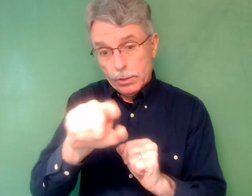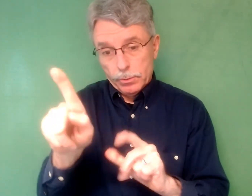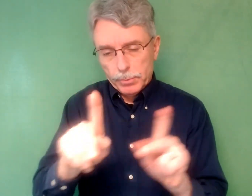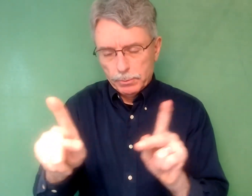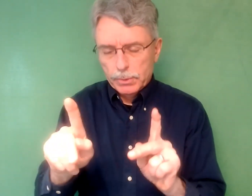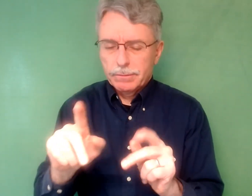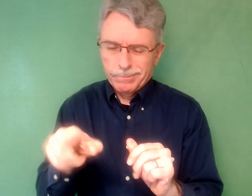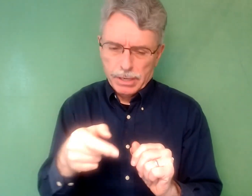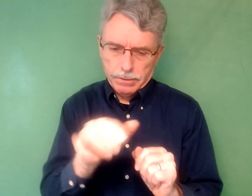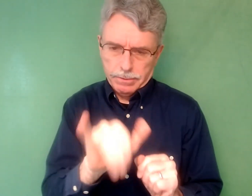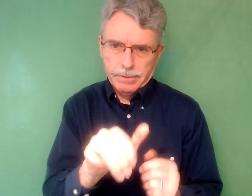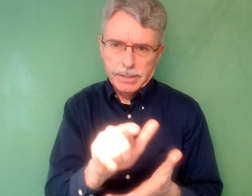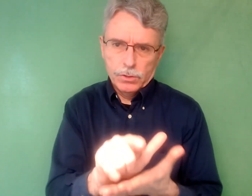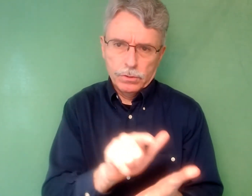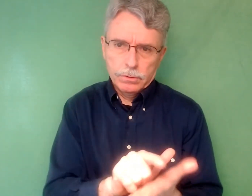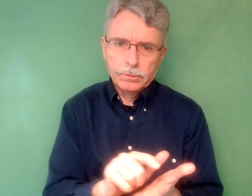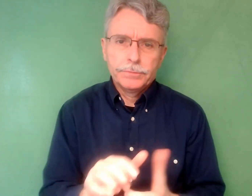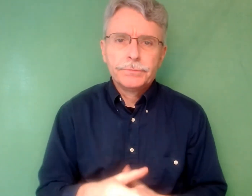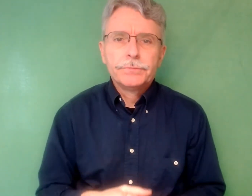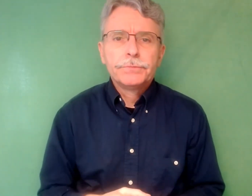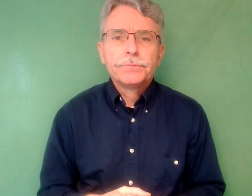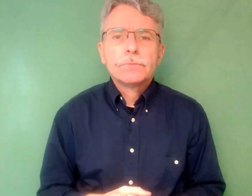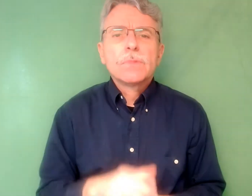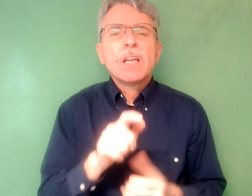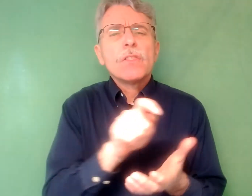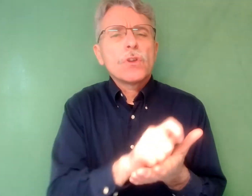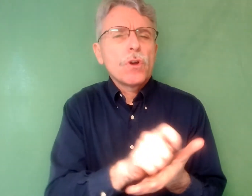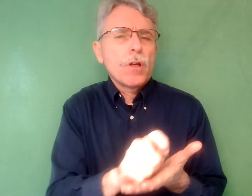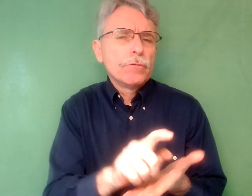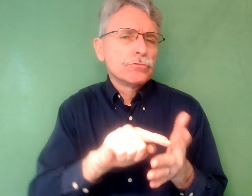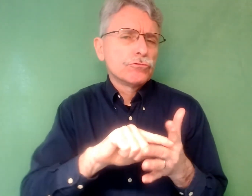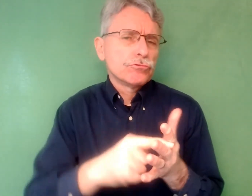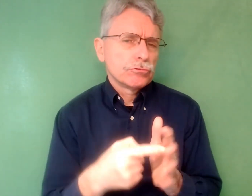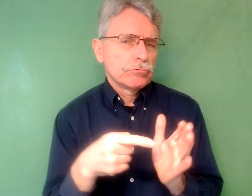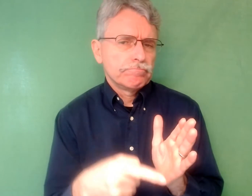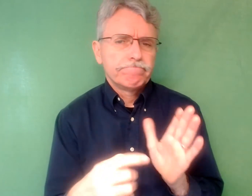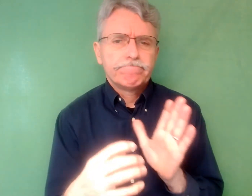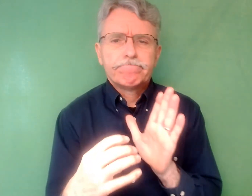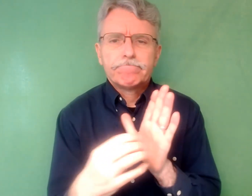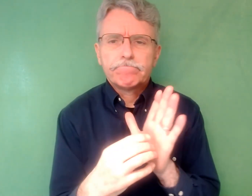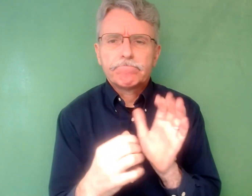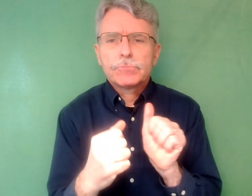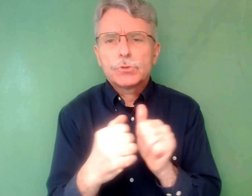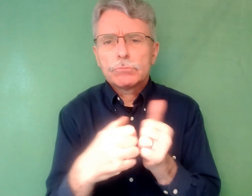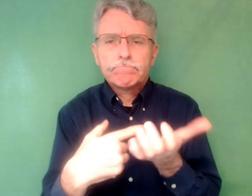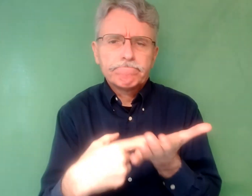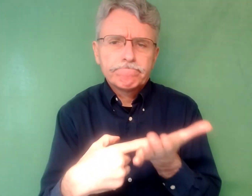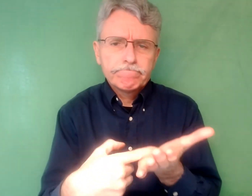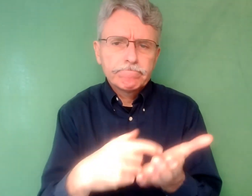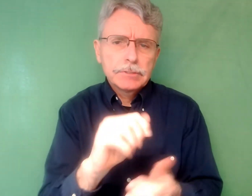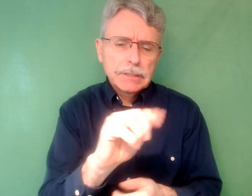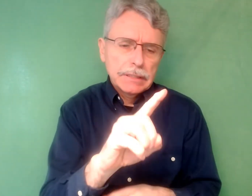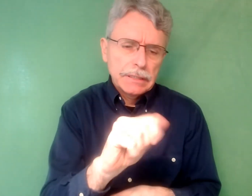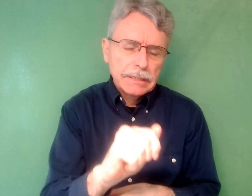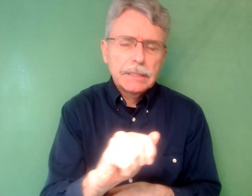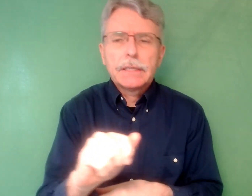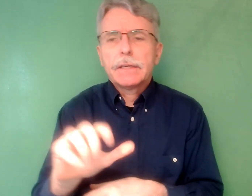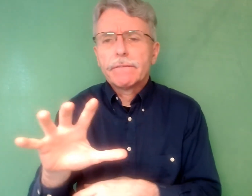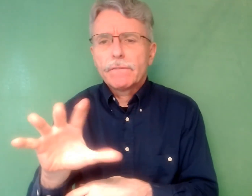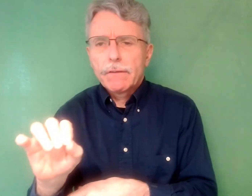Weisberg start by looking at issues related to law enforcement, where many cases consider how to provide effective communication during